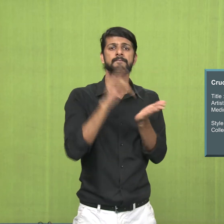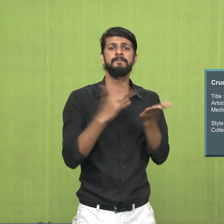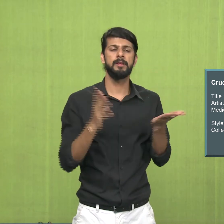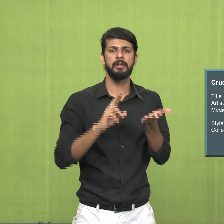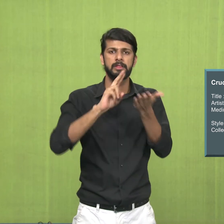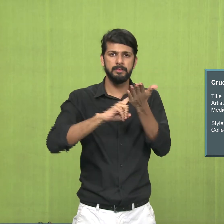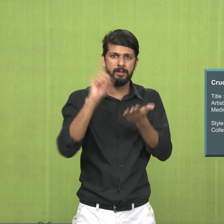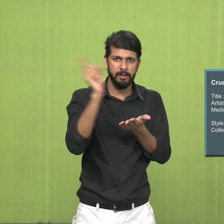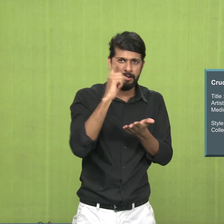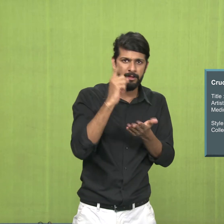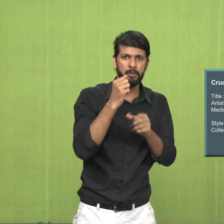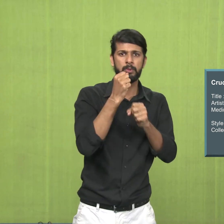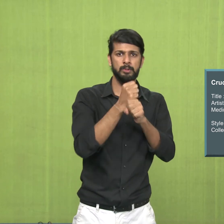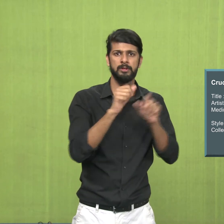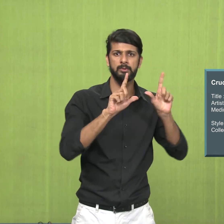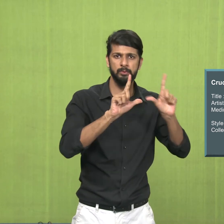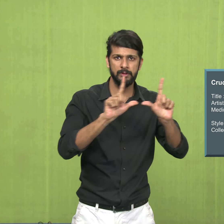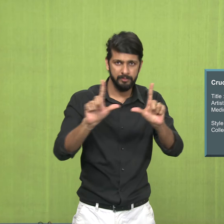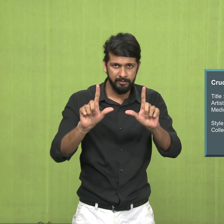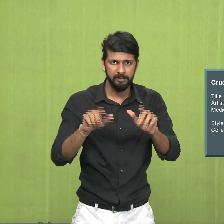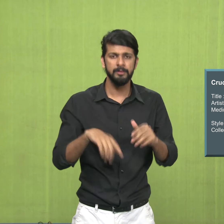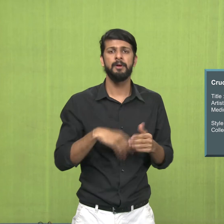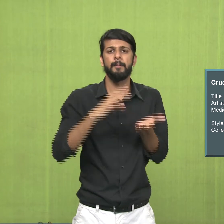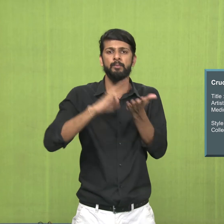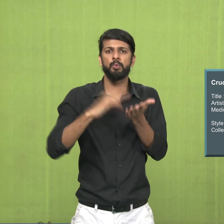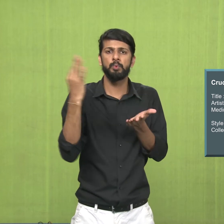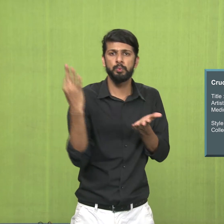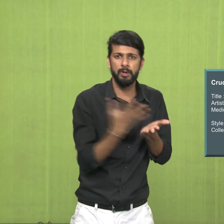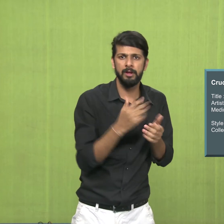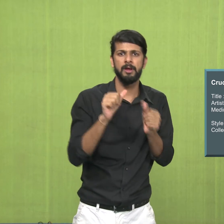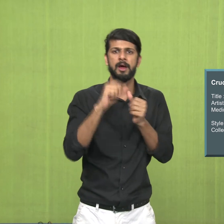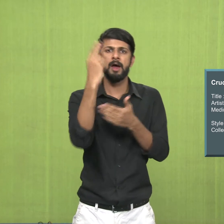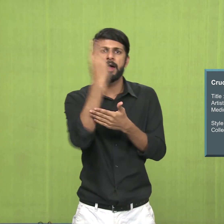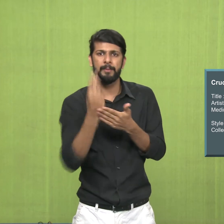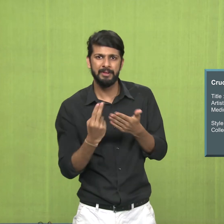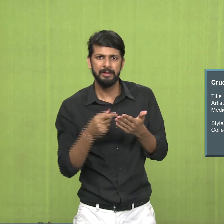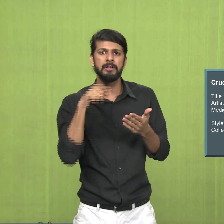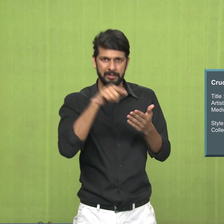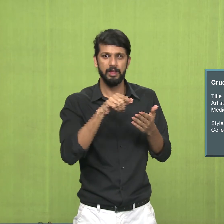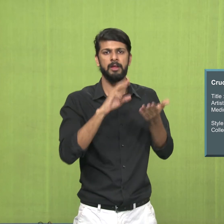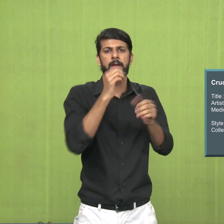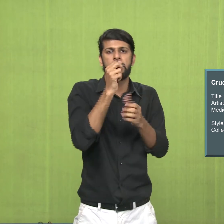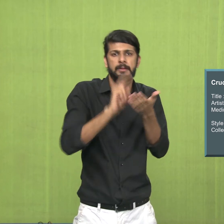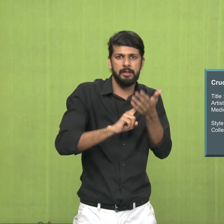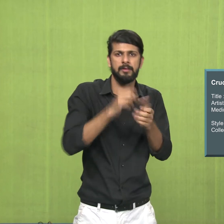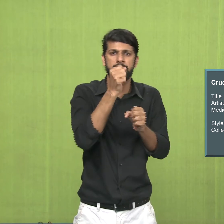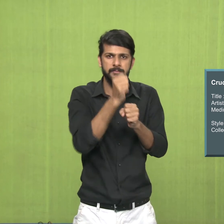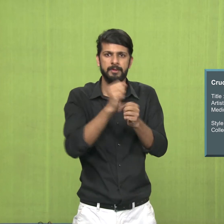and this painting is now displayed at the National Gallery of Modern Art, New Delhi, in